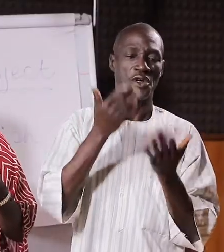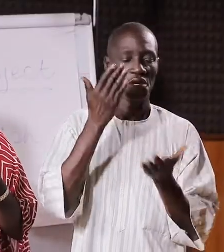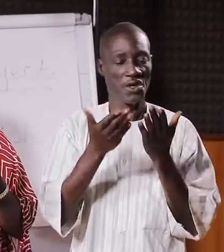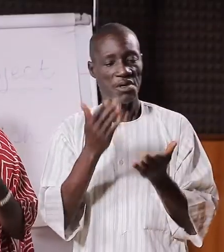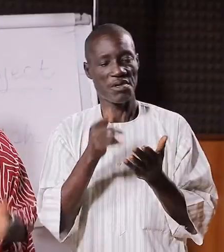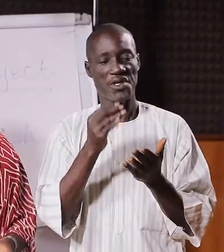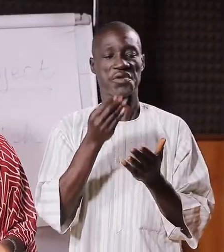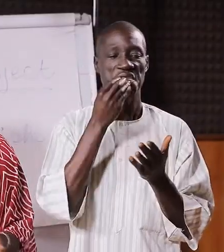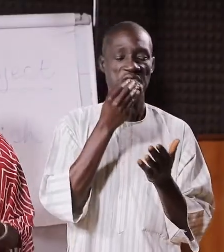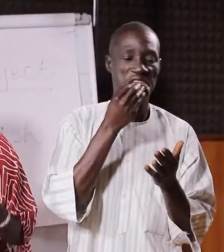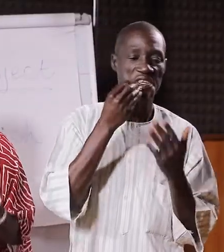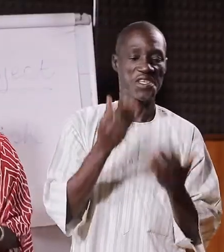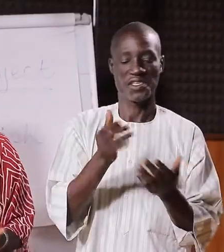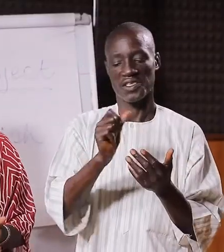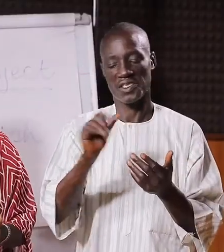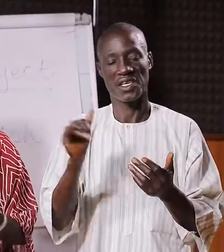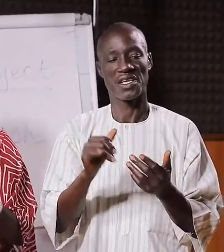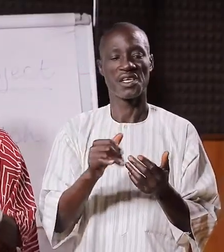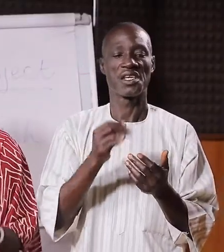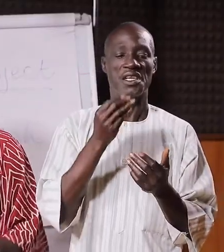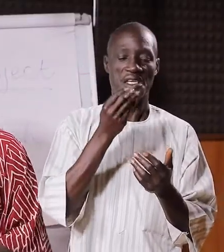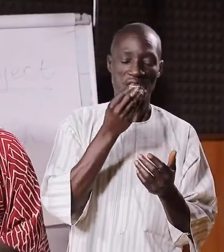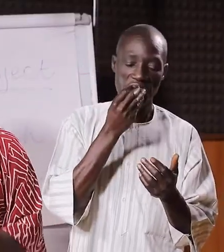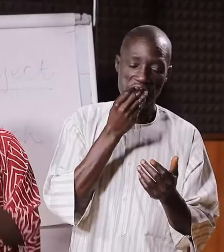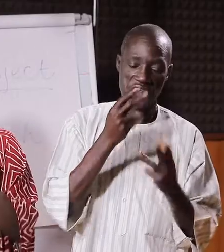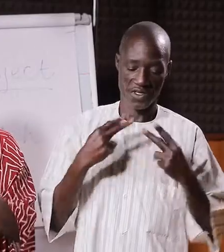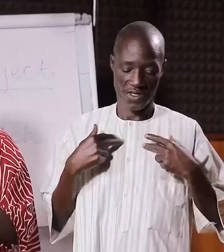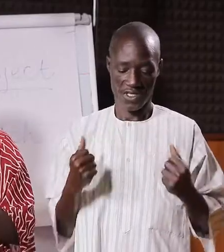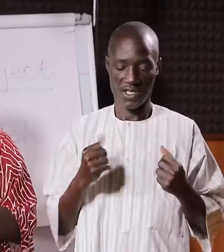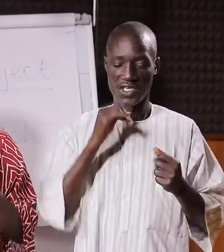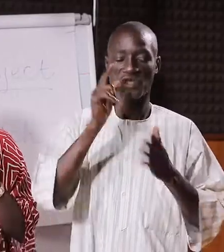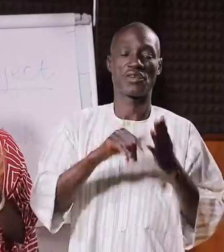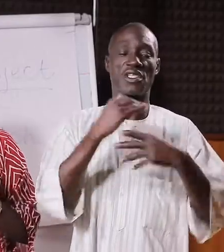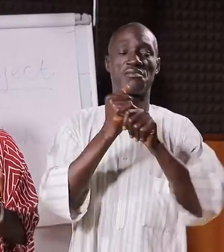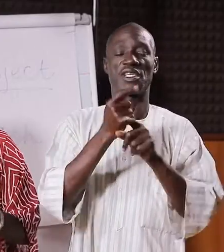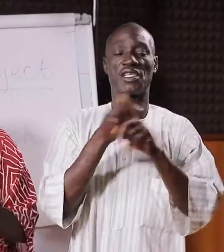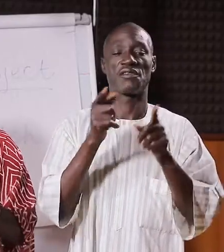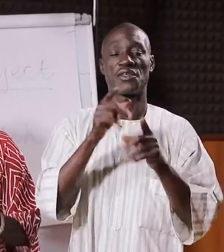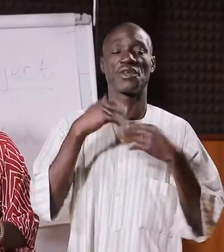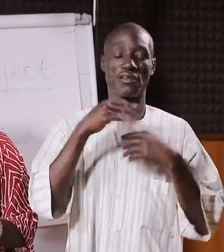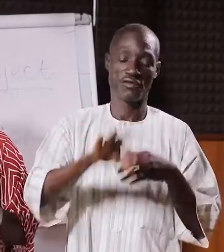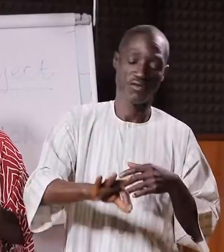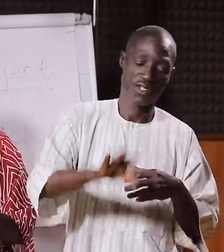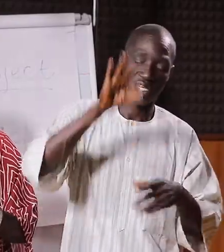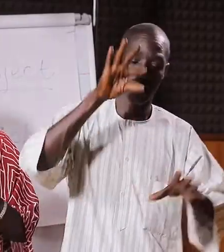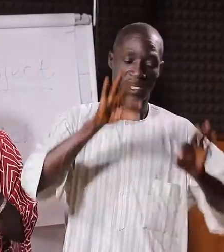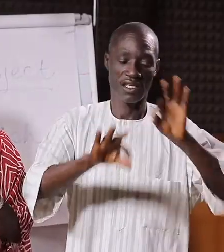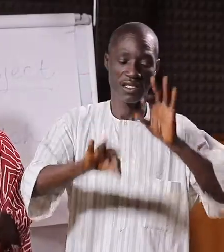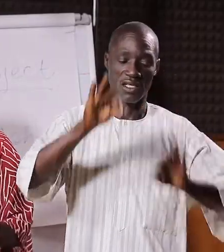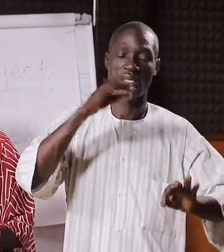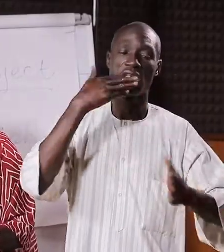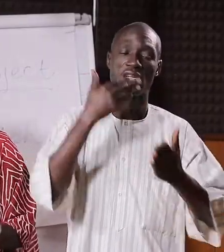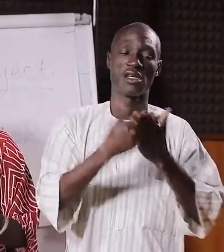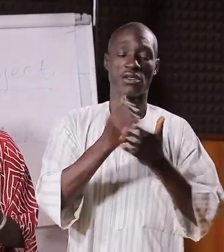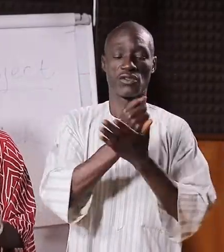you are eating a bowl of salad. Eating healthy is what makes the difference. That is why you need to select good songs, songs that will